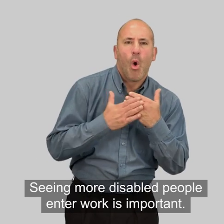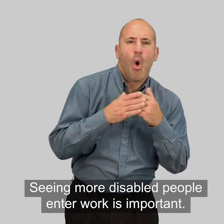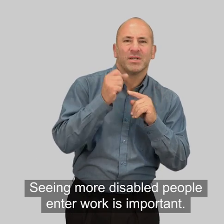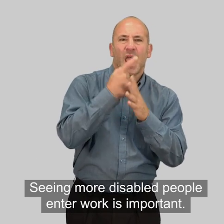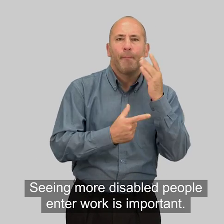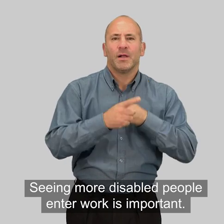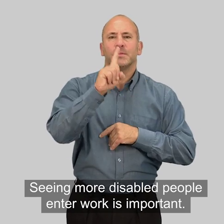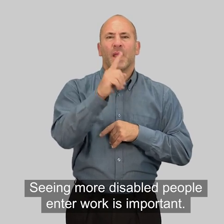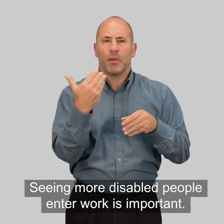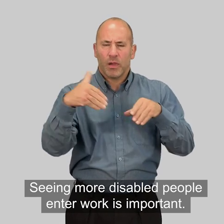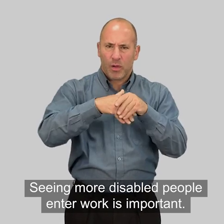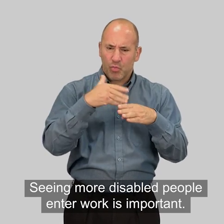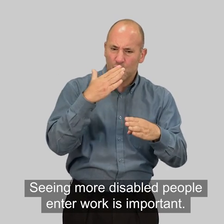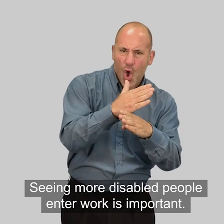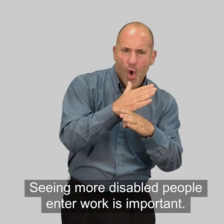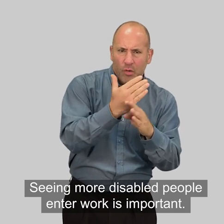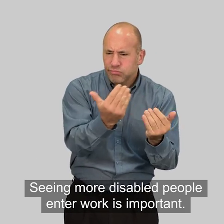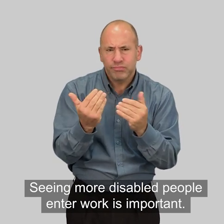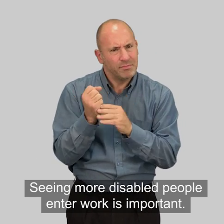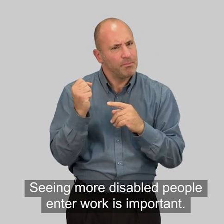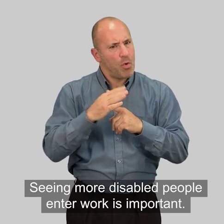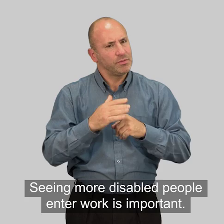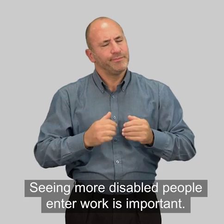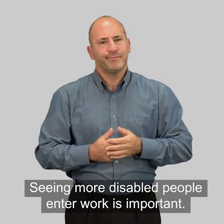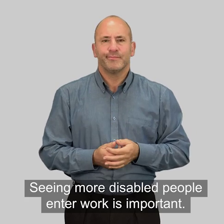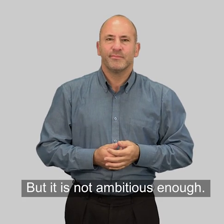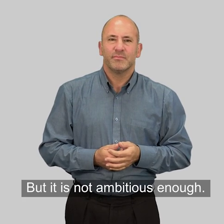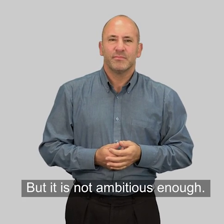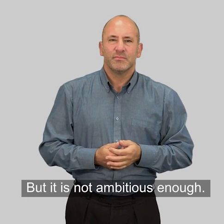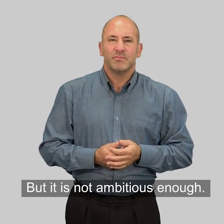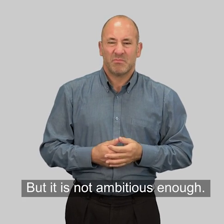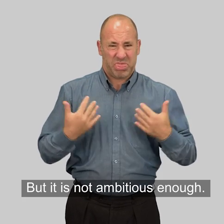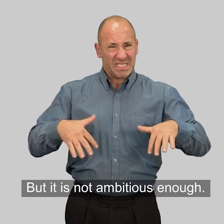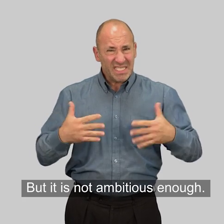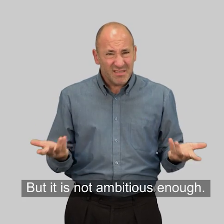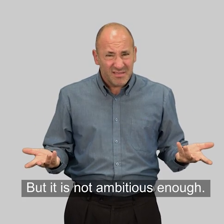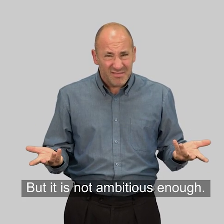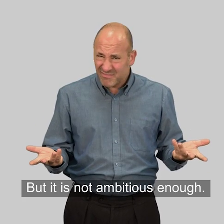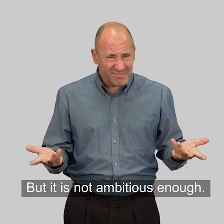Seeing more disabled people enter work is important, but it is not ambitious